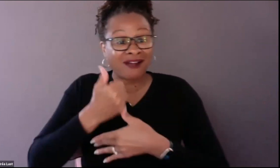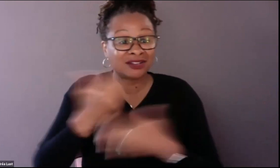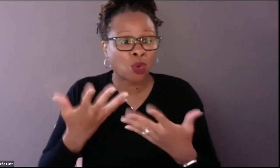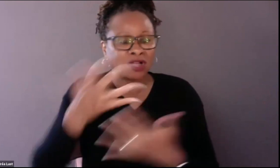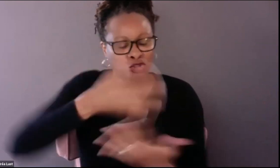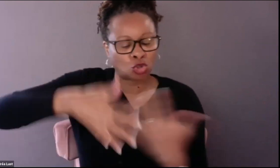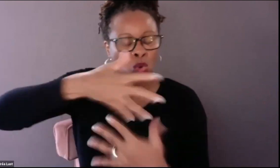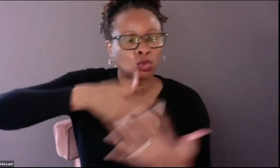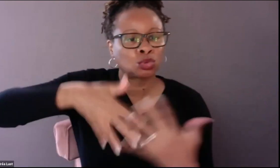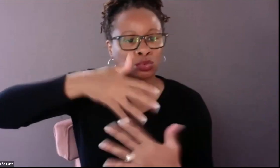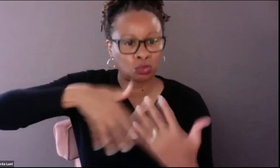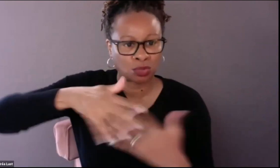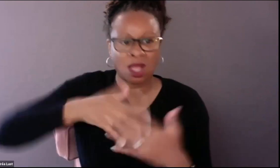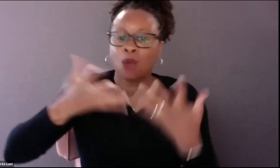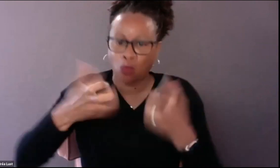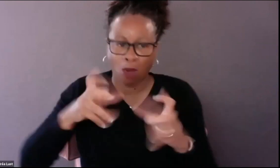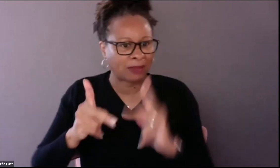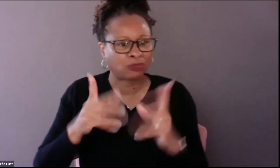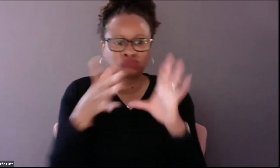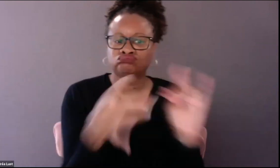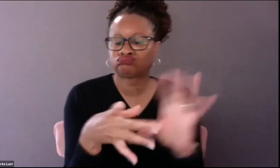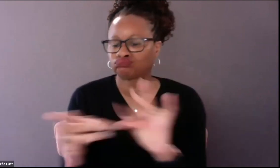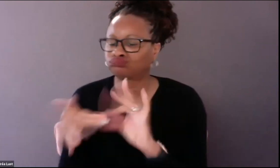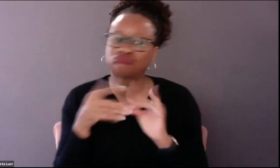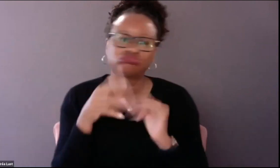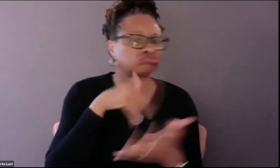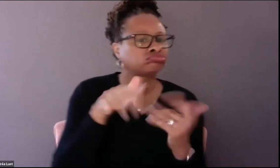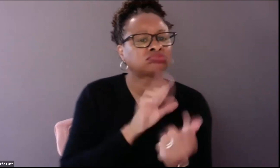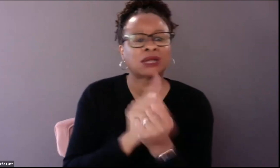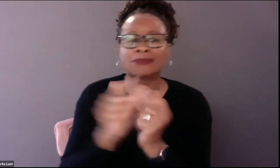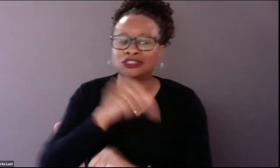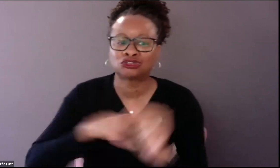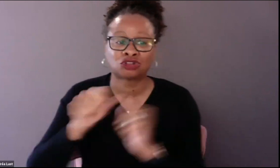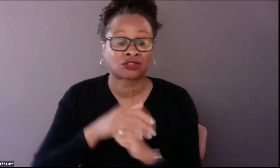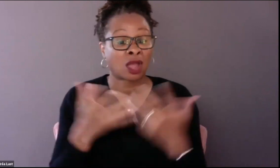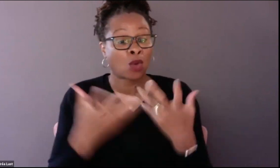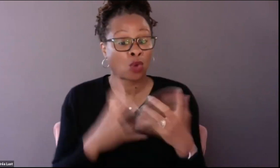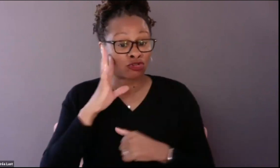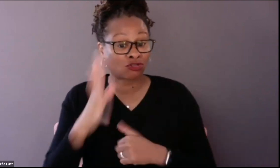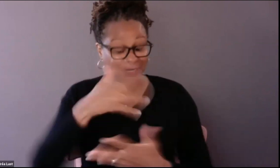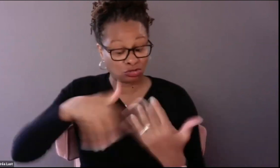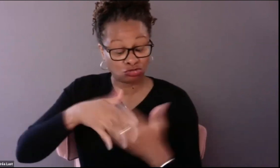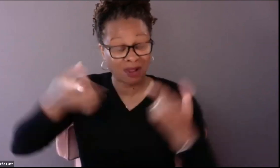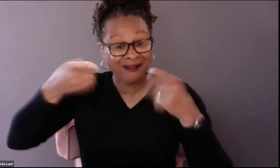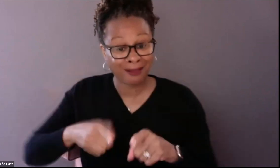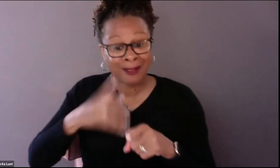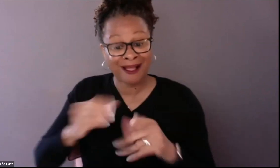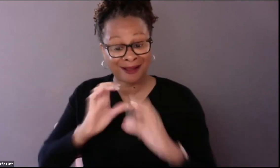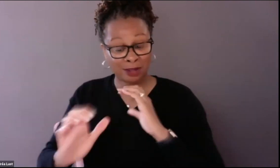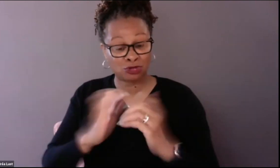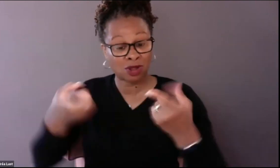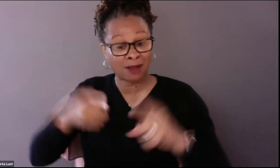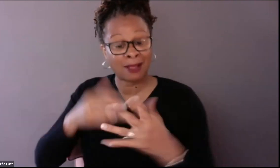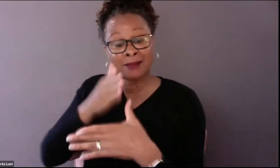people to socialize as a part of our ritual. We also want to create socialization happening and communication happening between